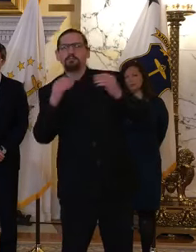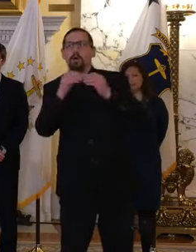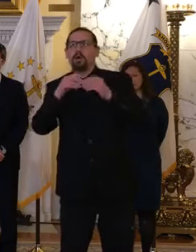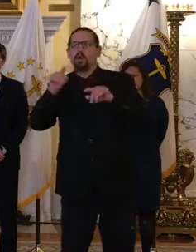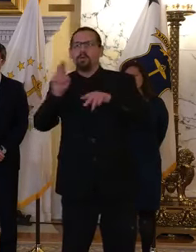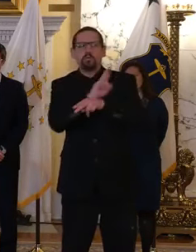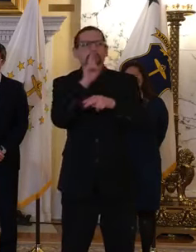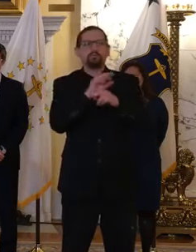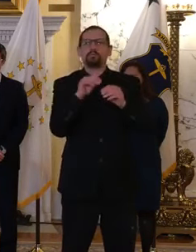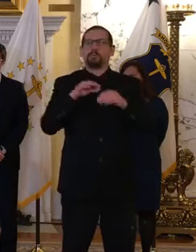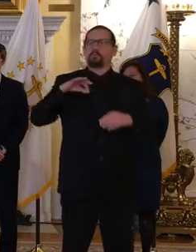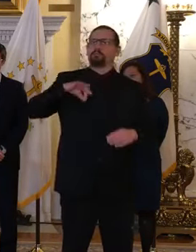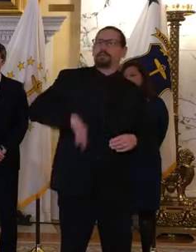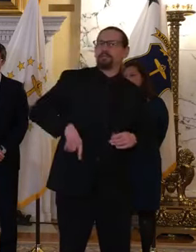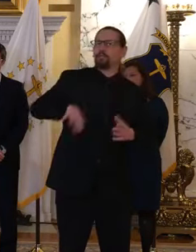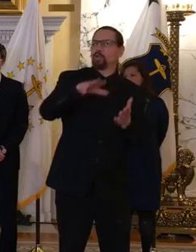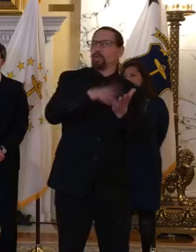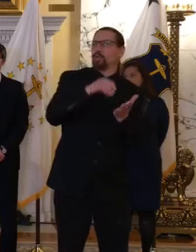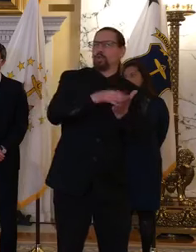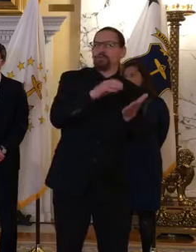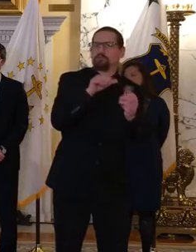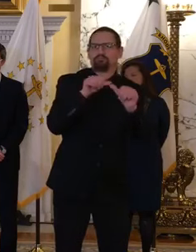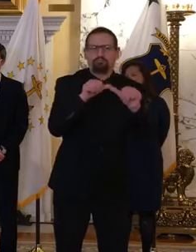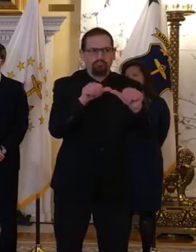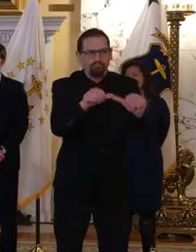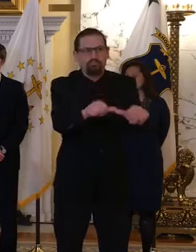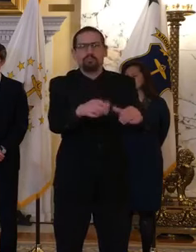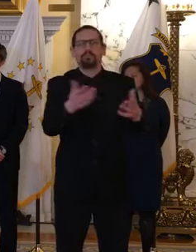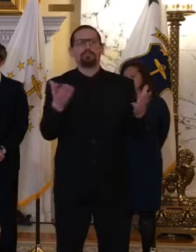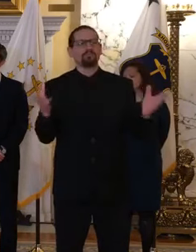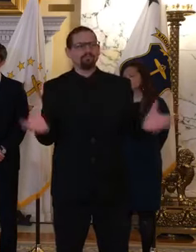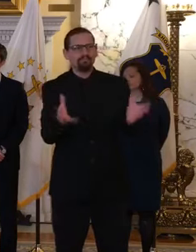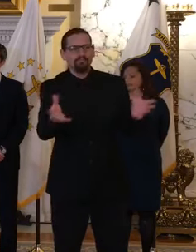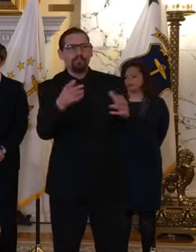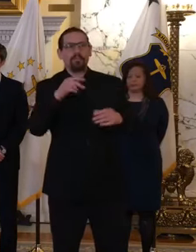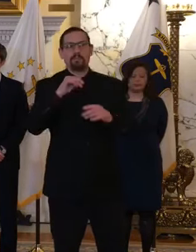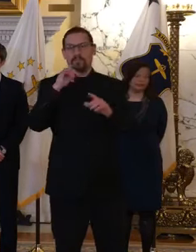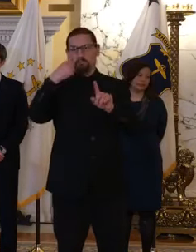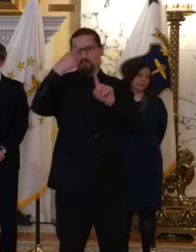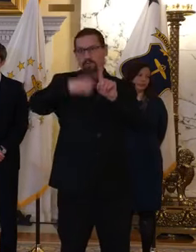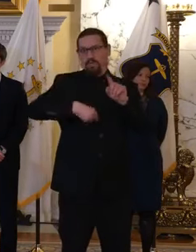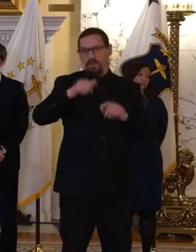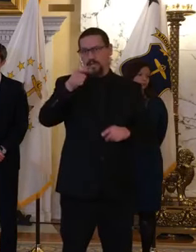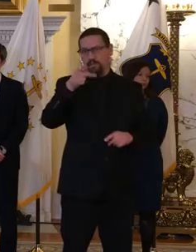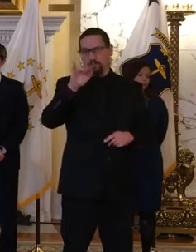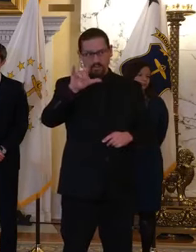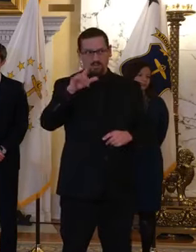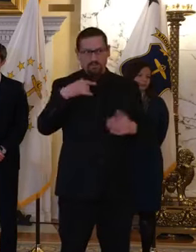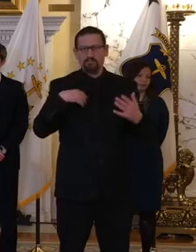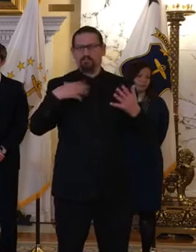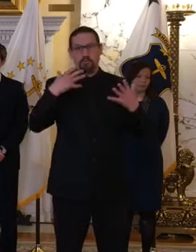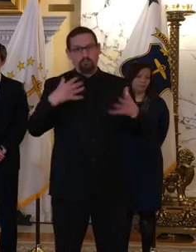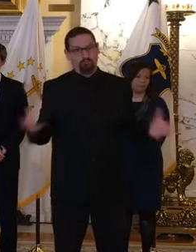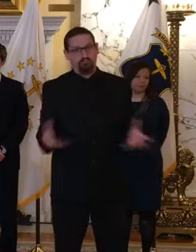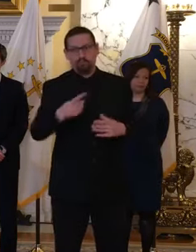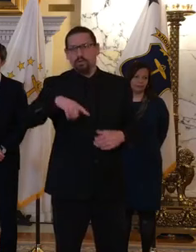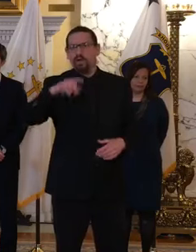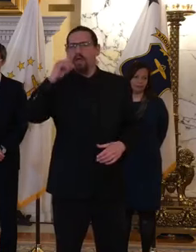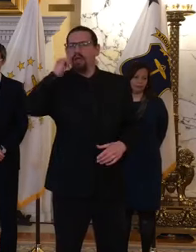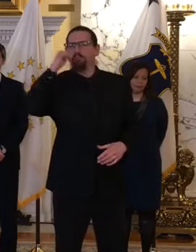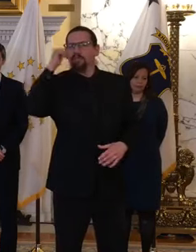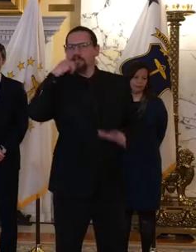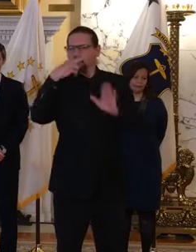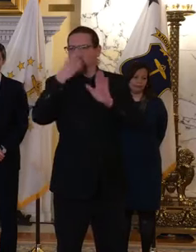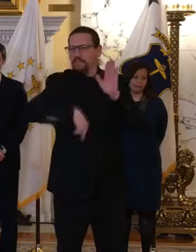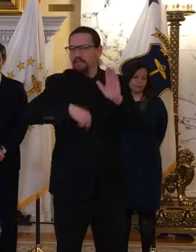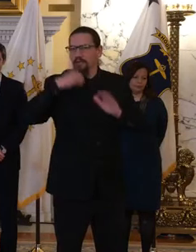Read, read, read, read. For April, and as long as we're doing this, as long as school's not technically in session, the